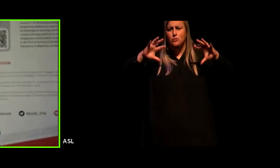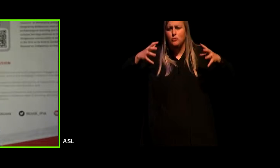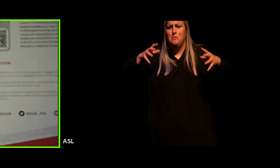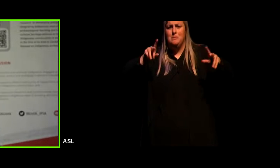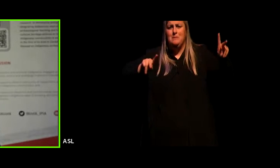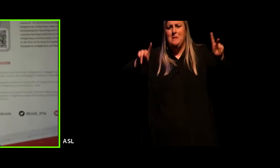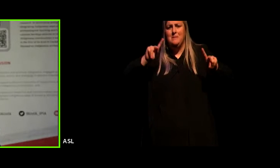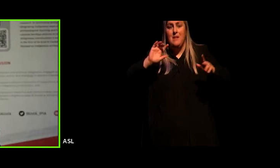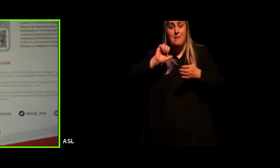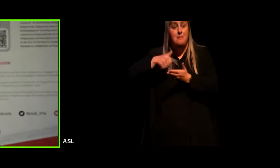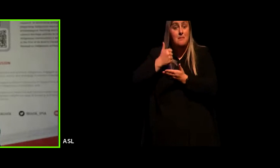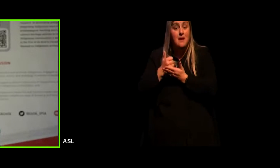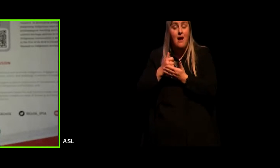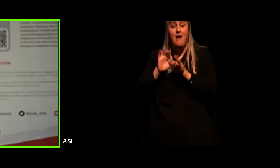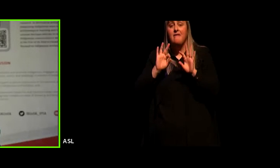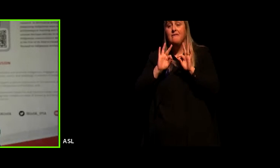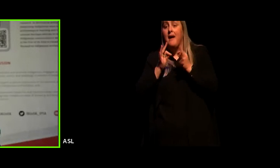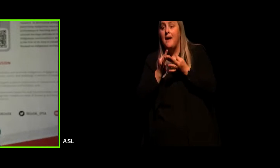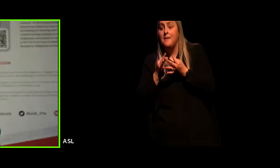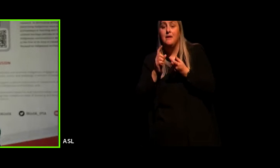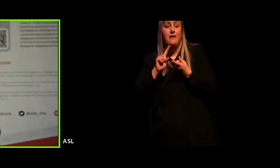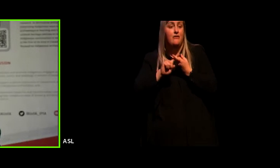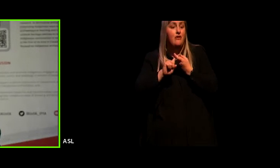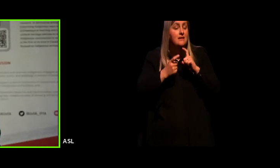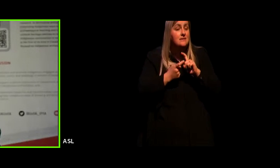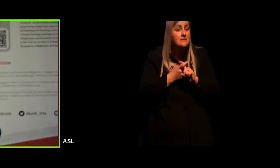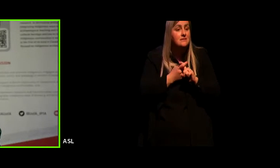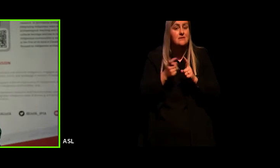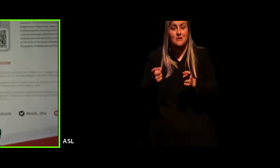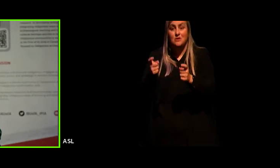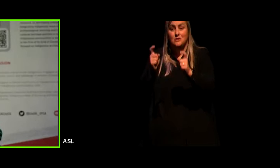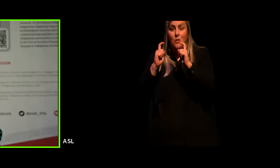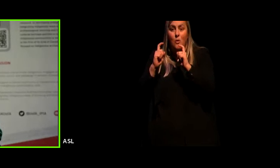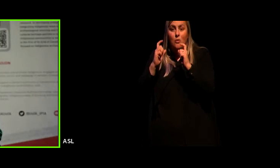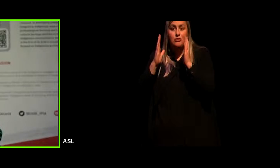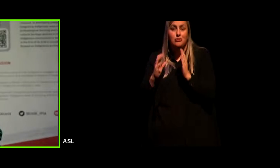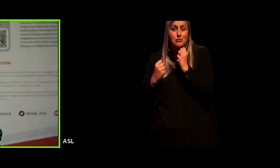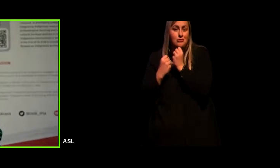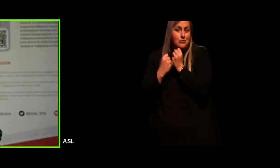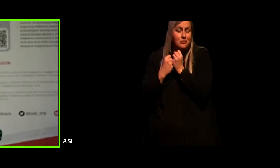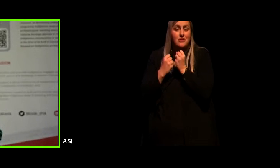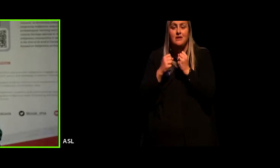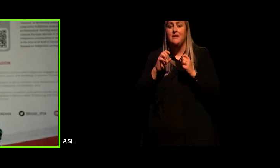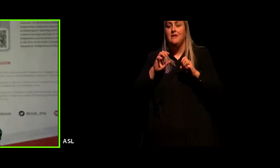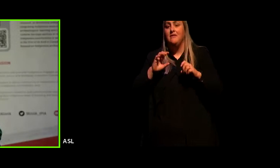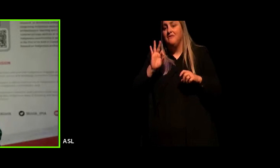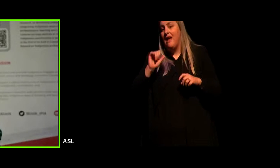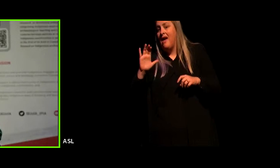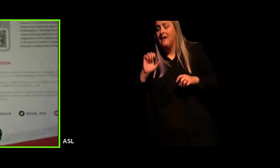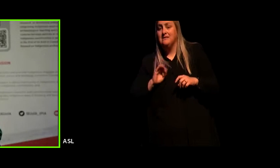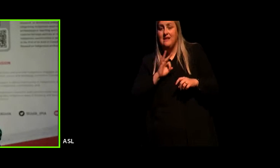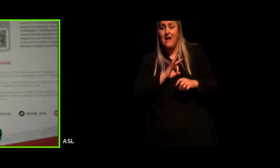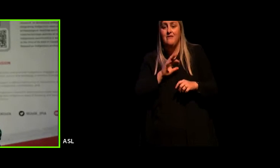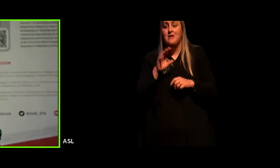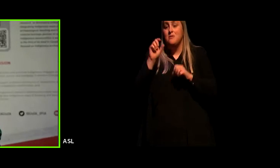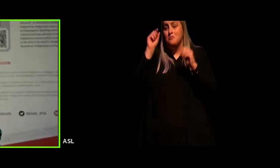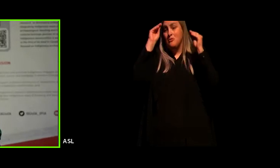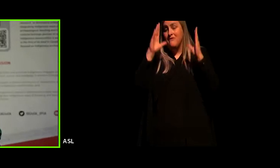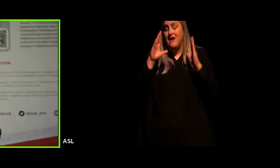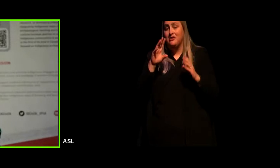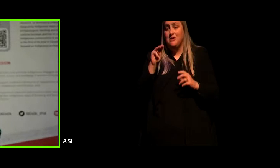friends, family, donors, faculty and staff, professor emeriti, and students here